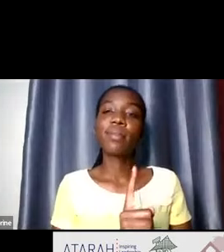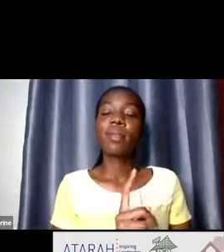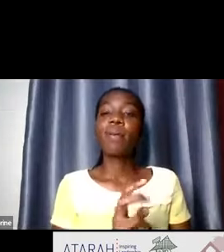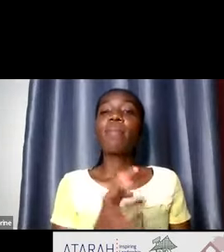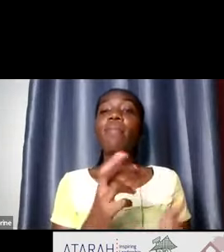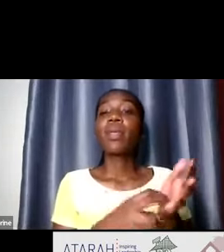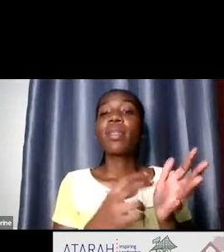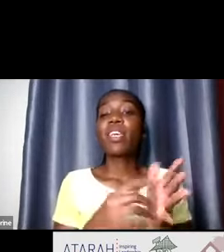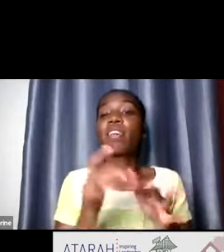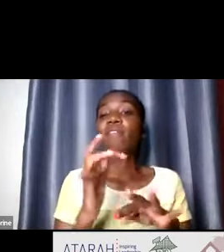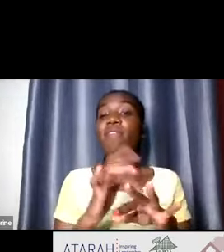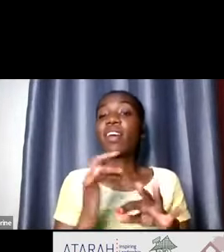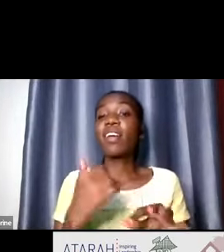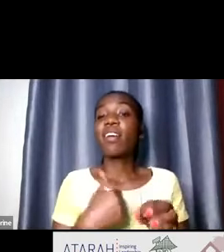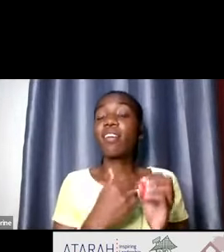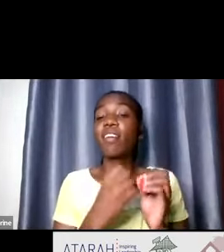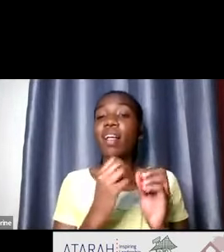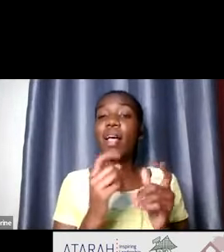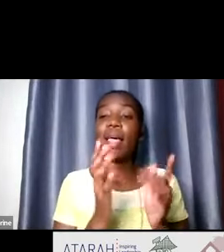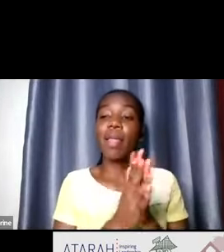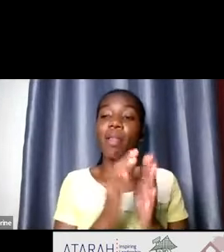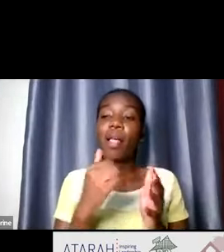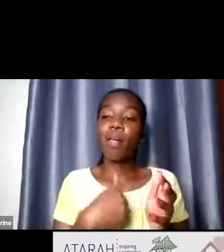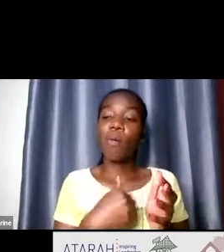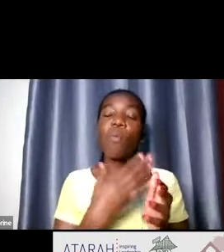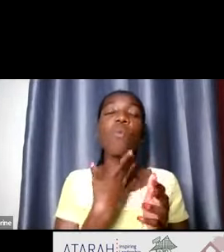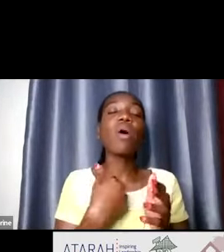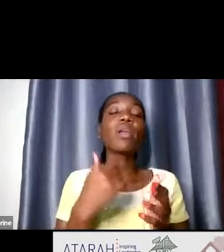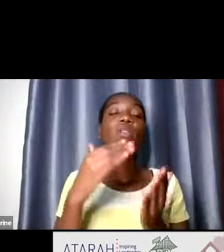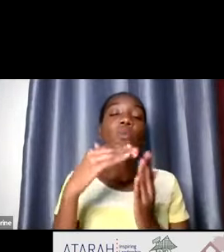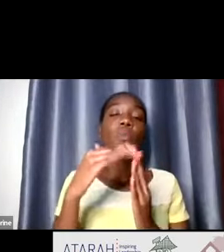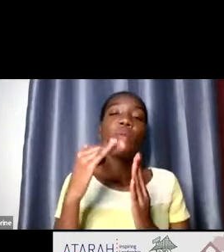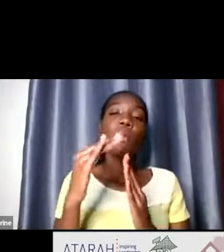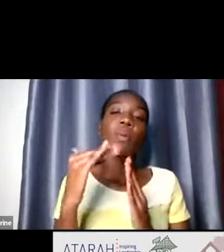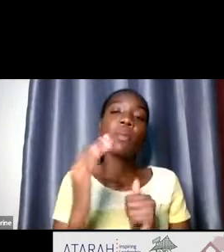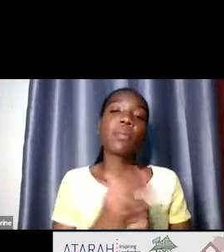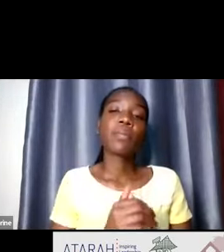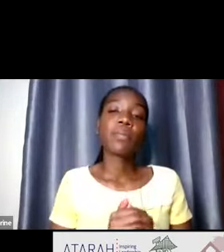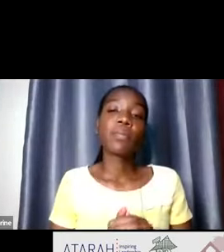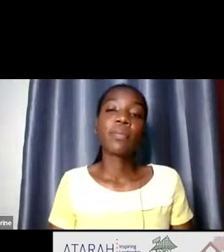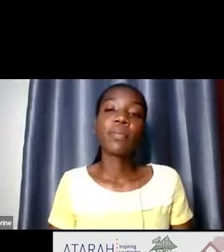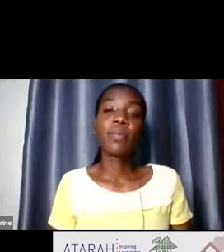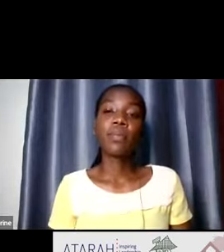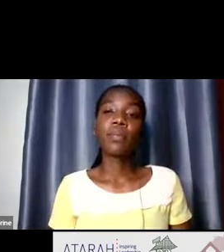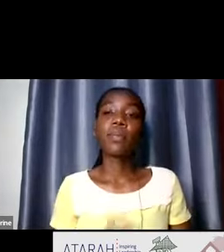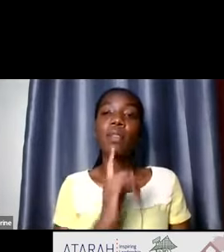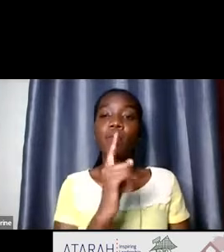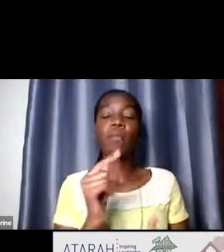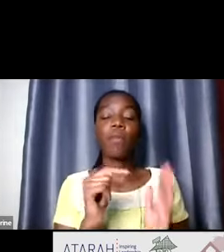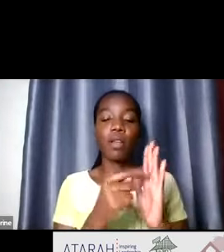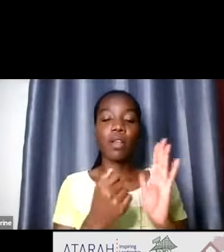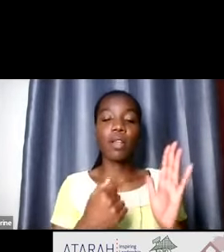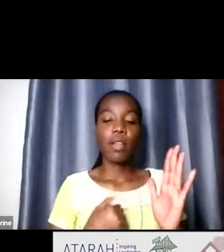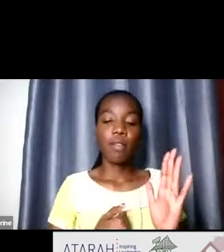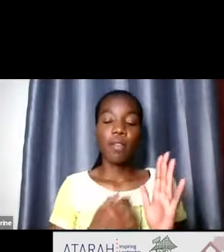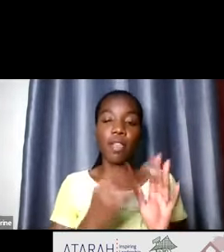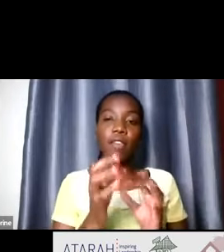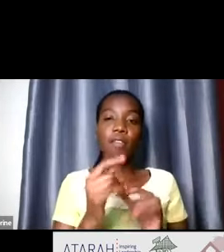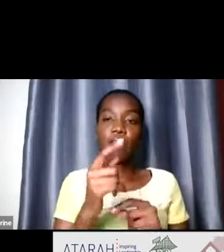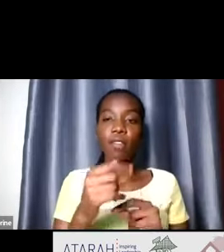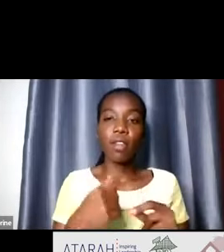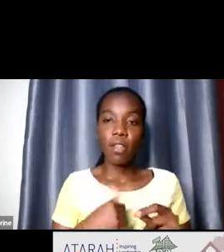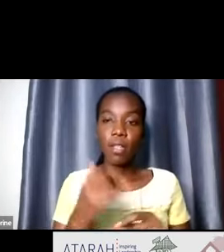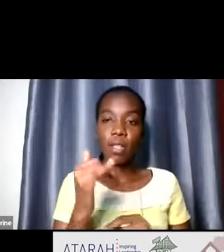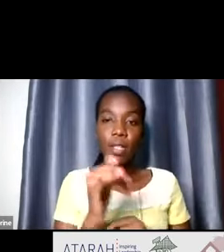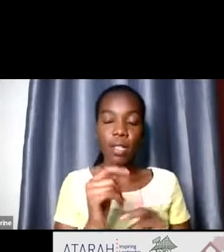an effect. So you will want more. And that's how some people are alcoholics. There's a point where if you are diagnosed as being an